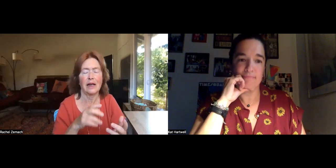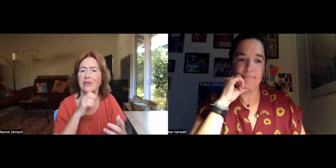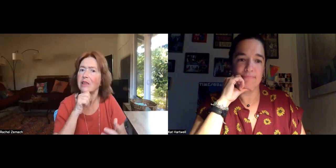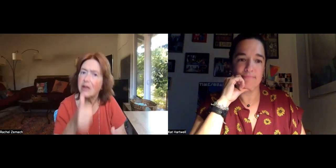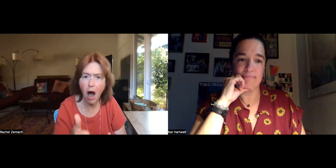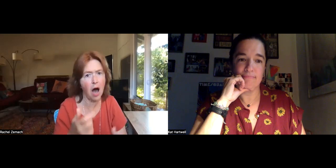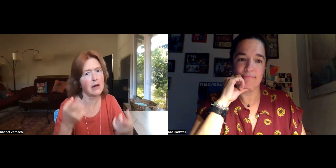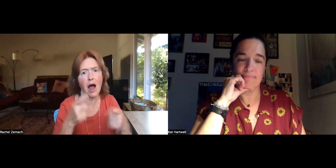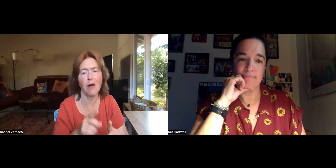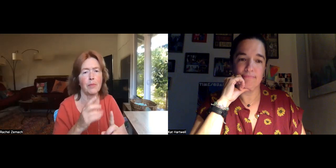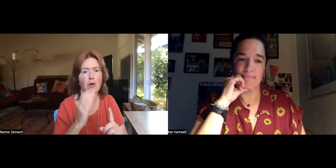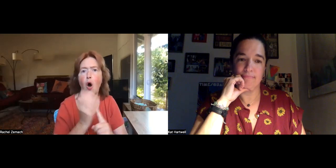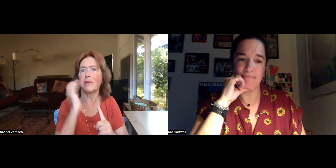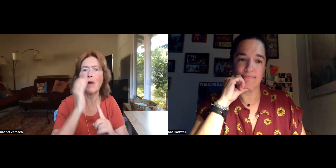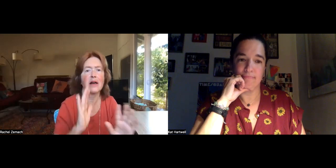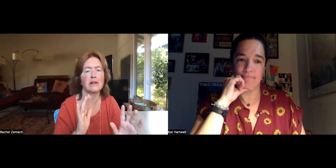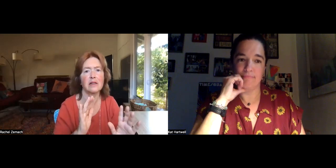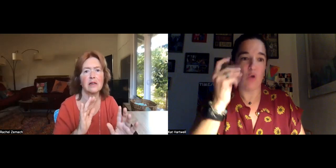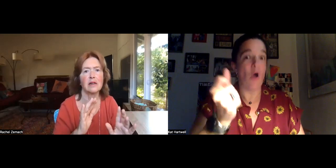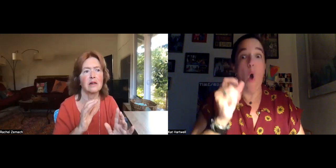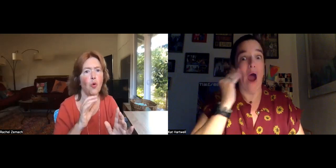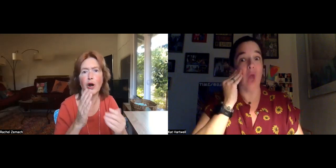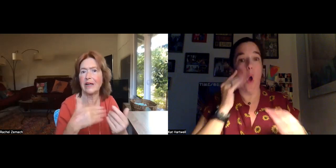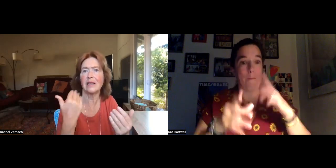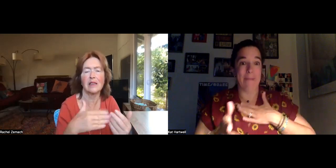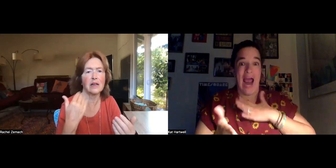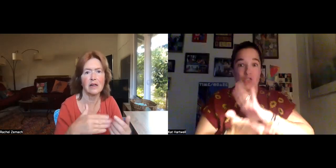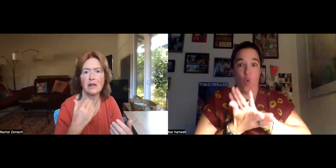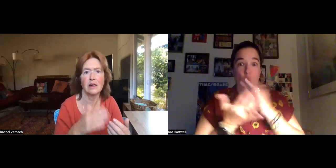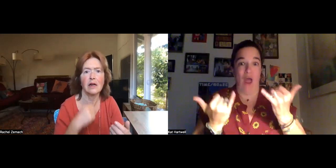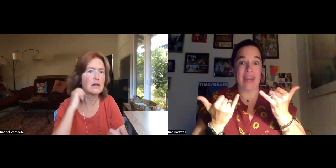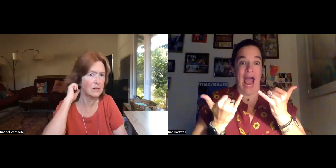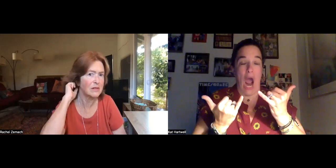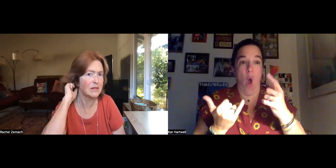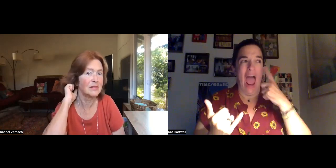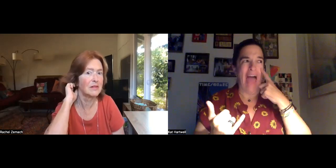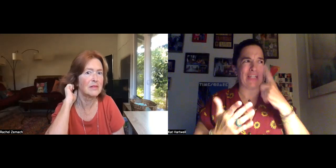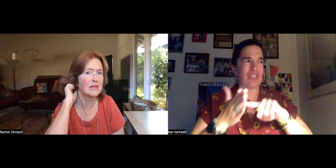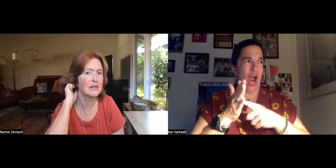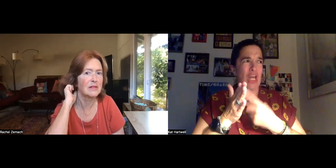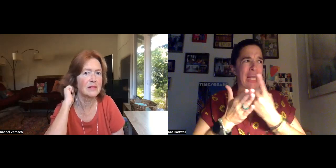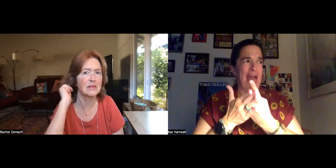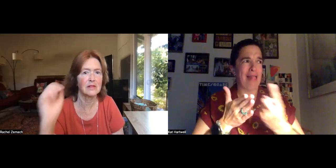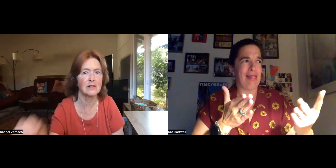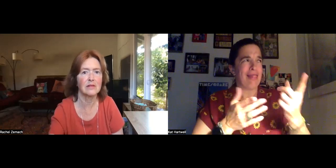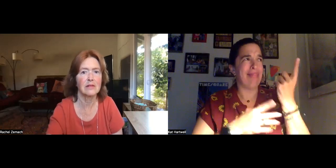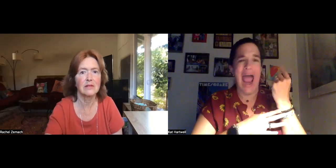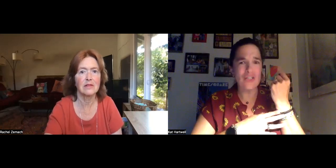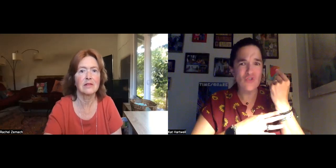It does not happen automatically. Oh, I know. My school right now, I think it's starting. Last